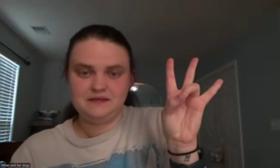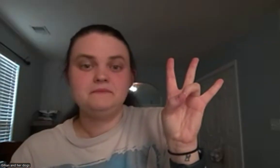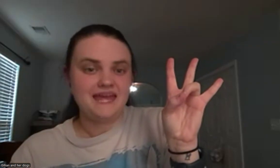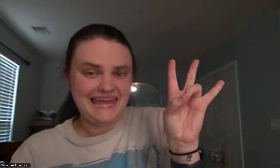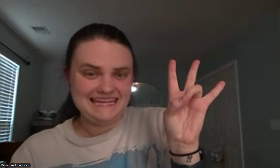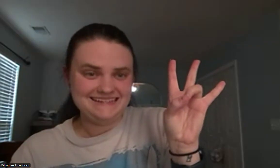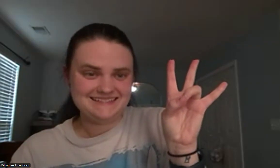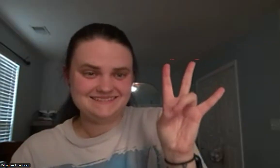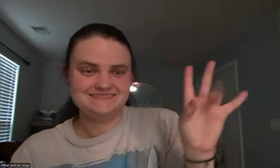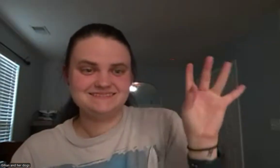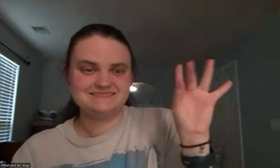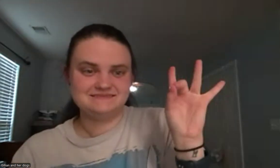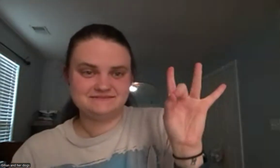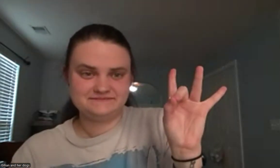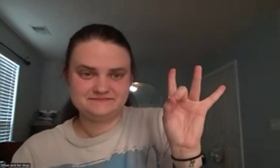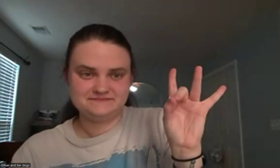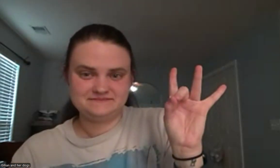yep, 8,